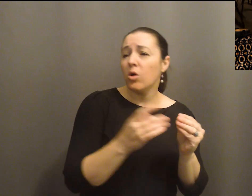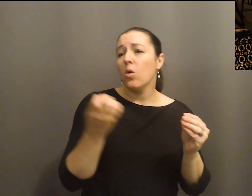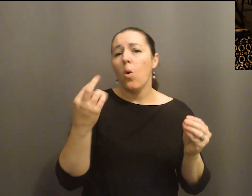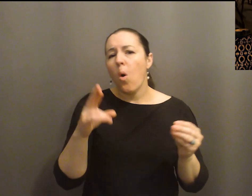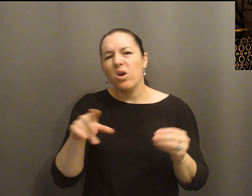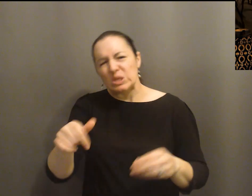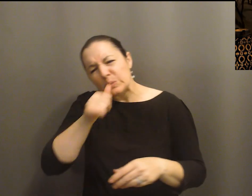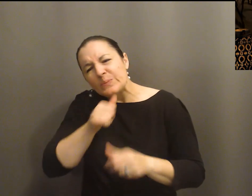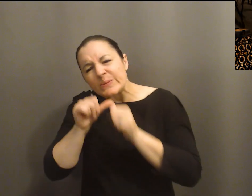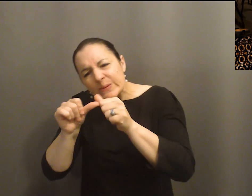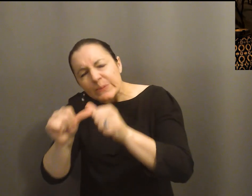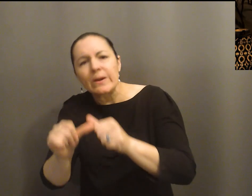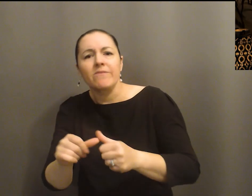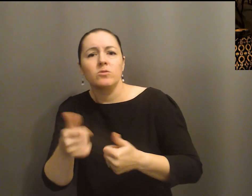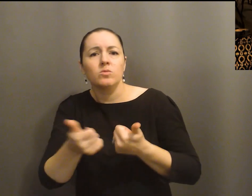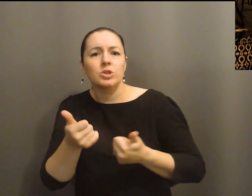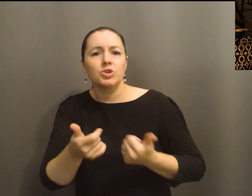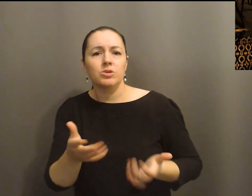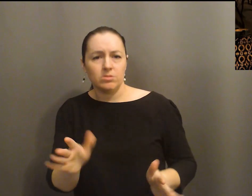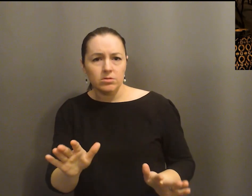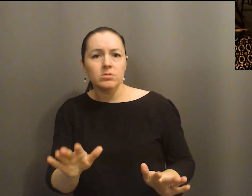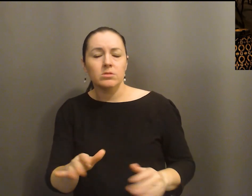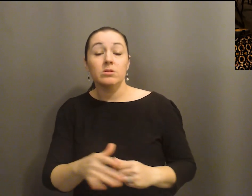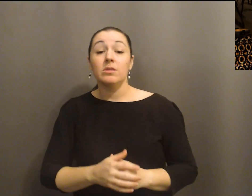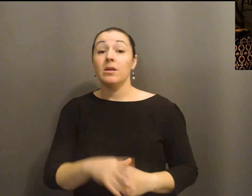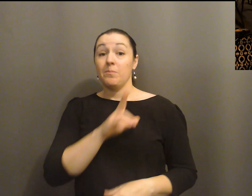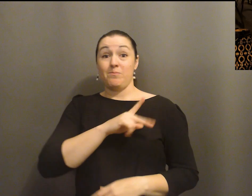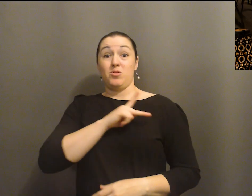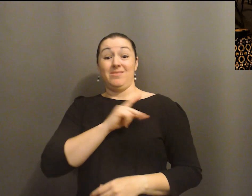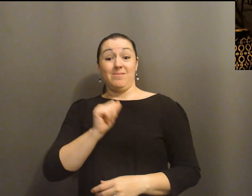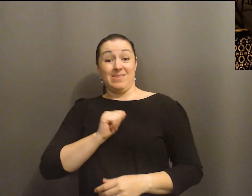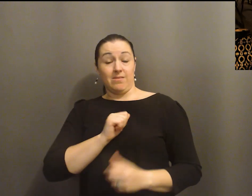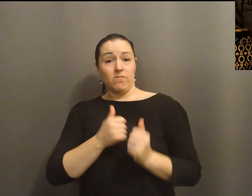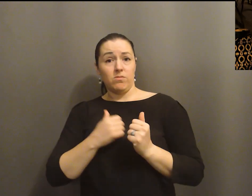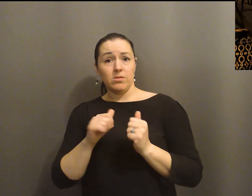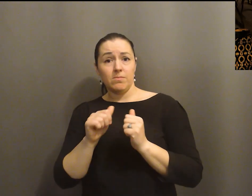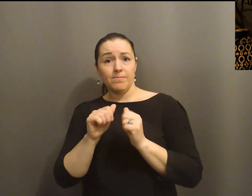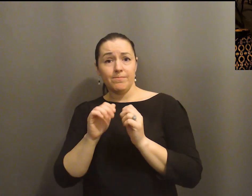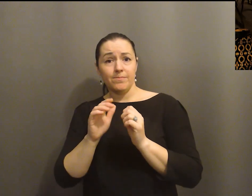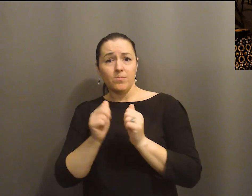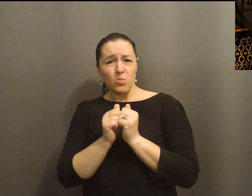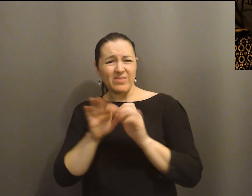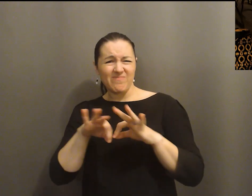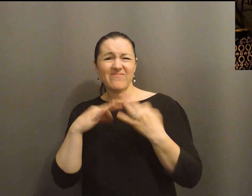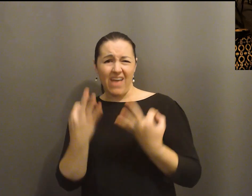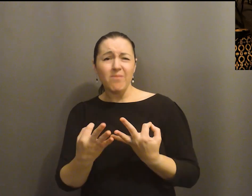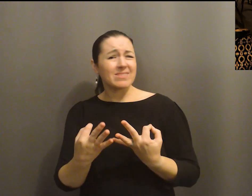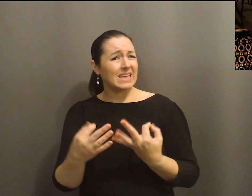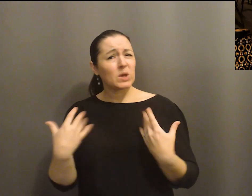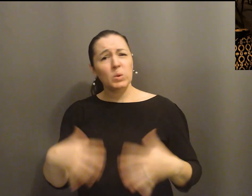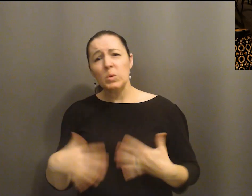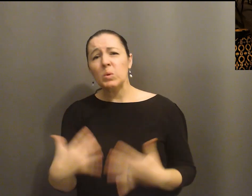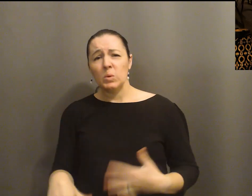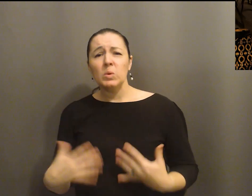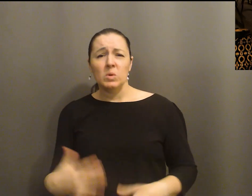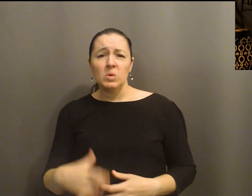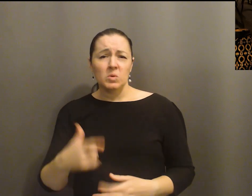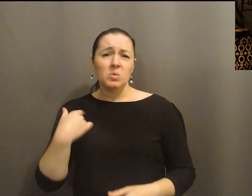personally My family right now We're going through a lot